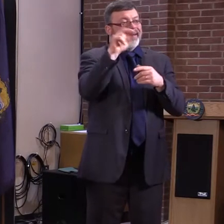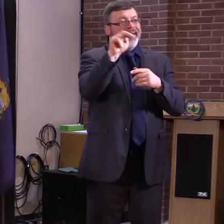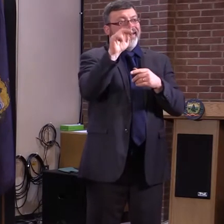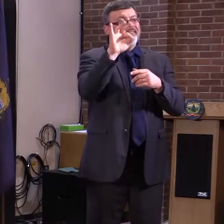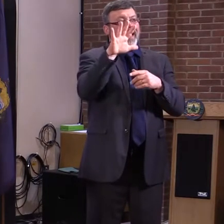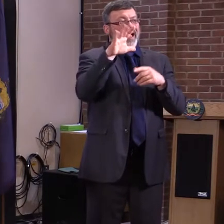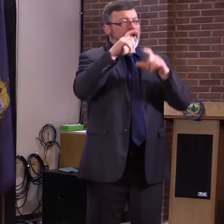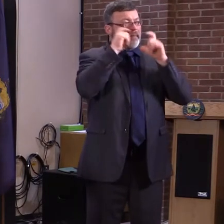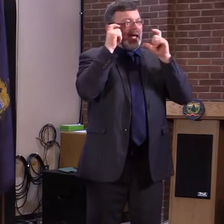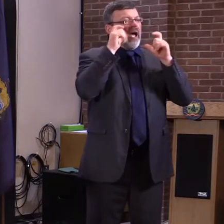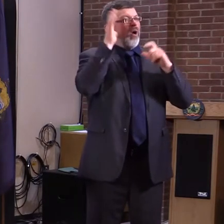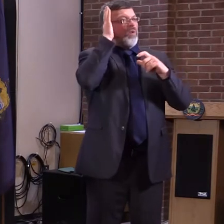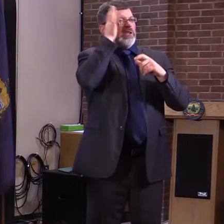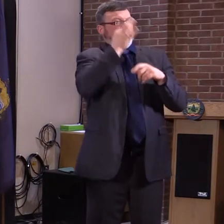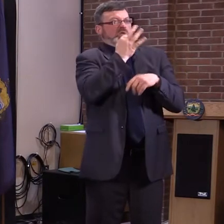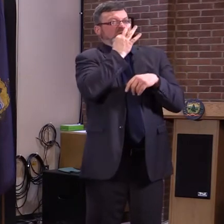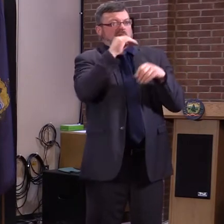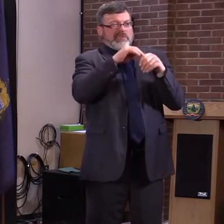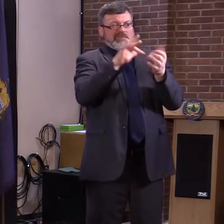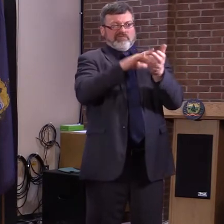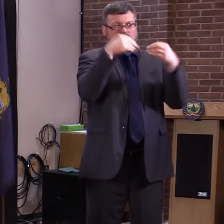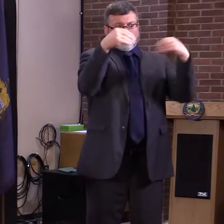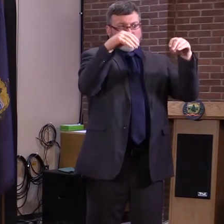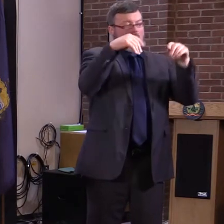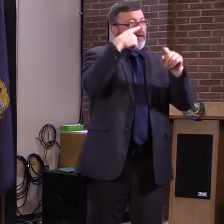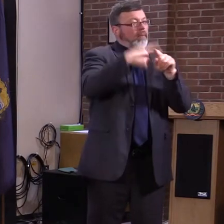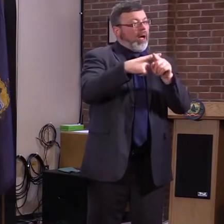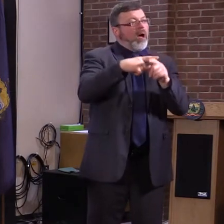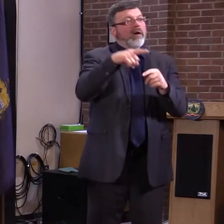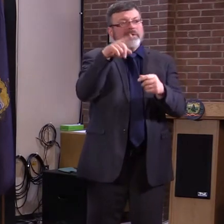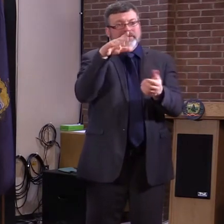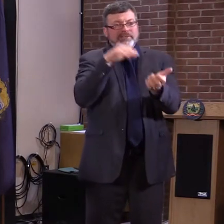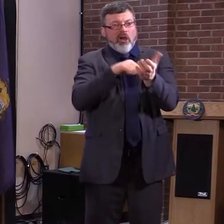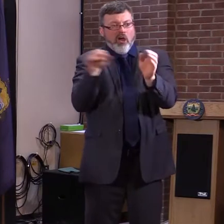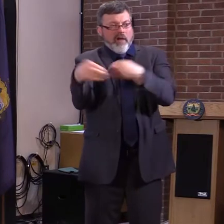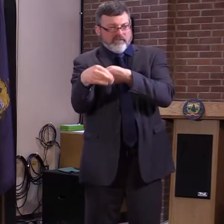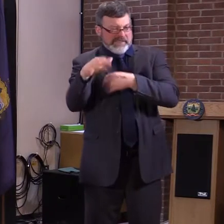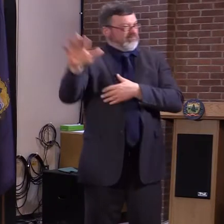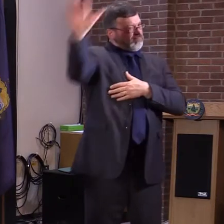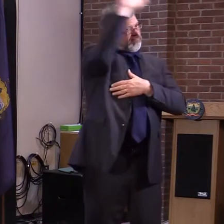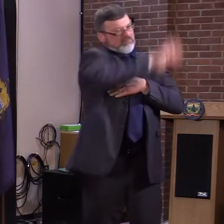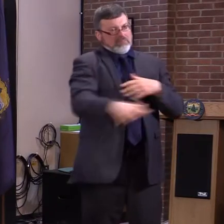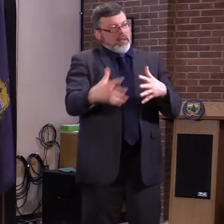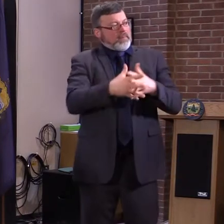other locations across the United States, including Vermont, through the federal government.